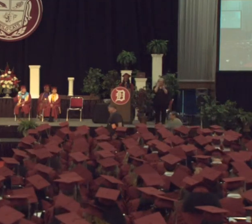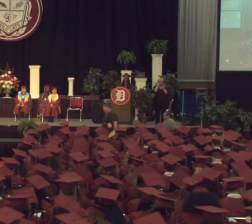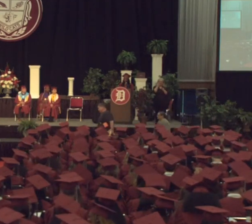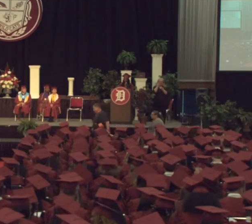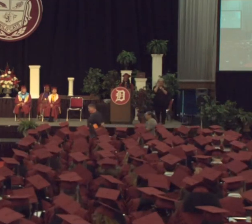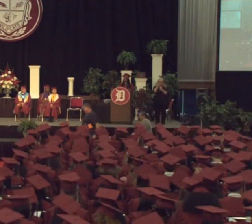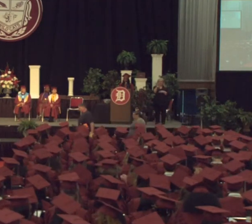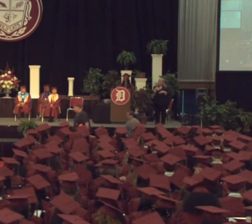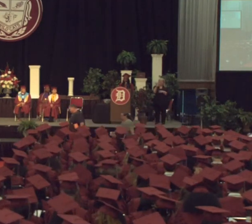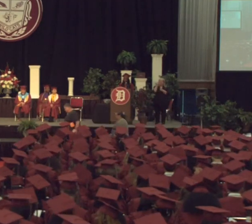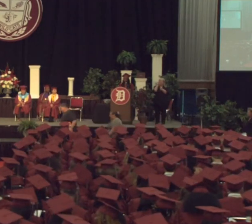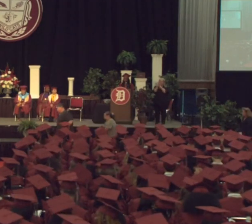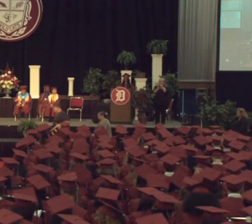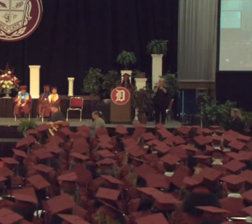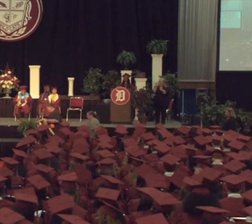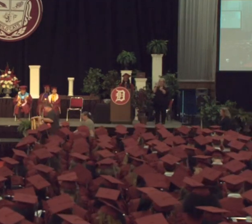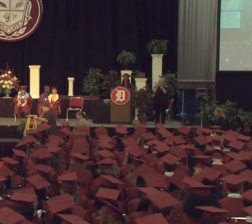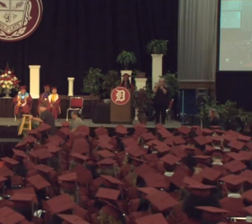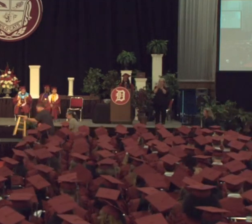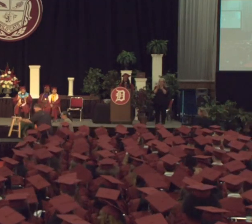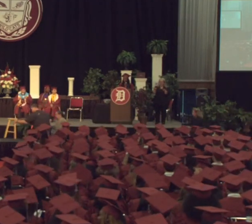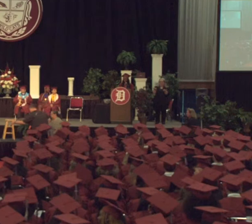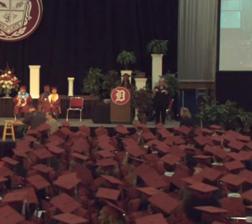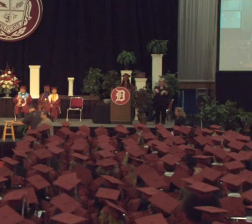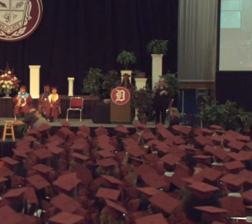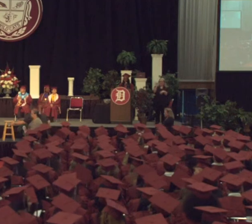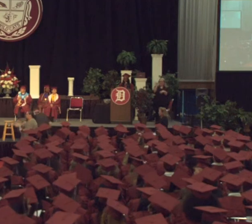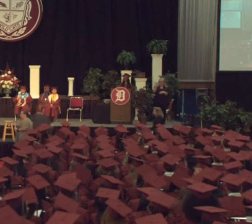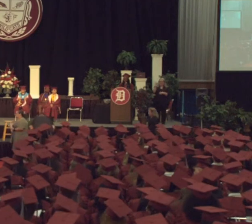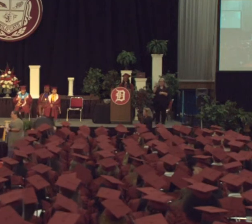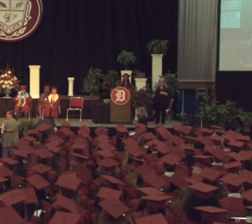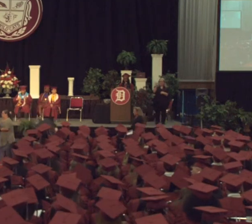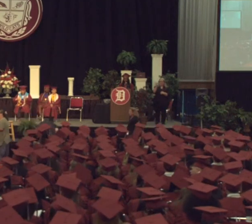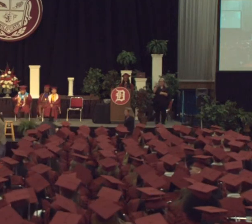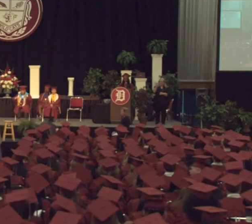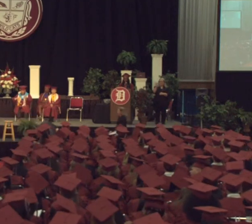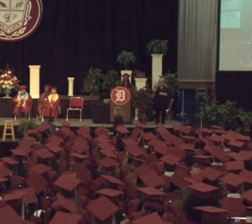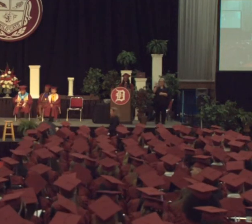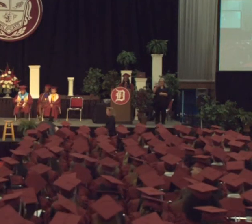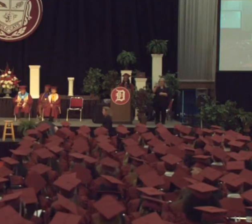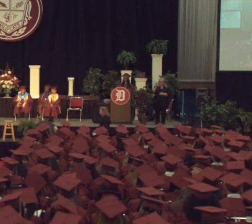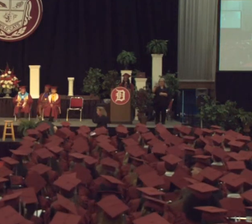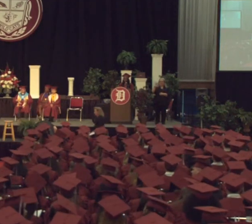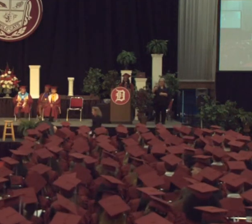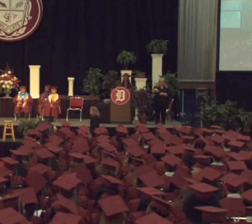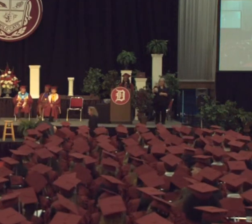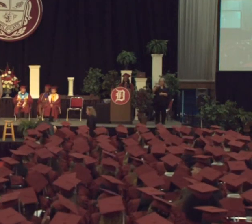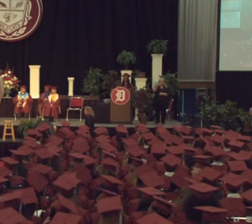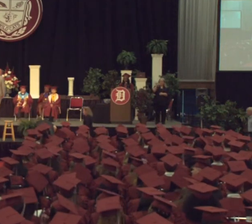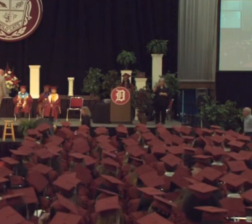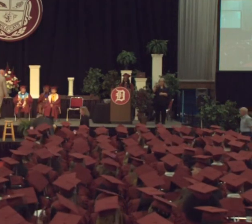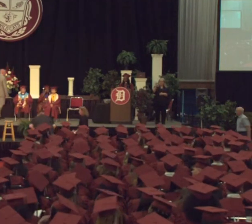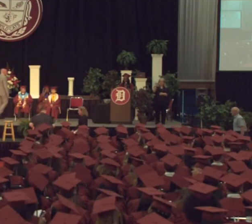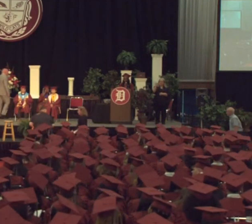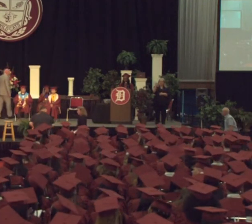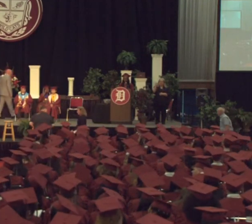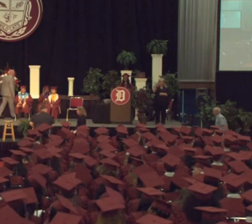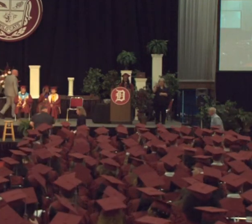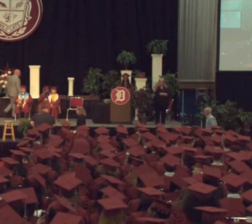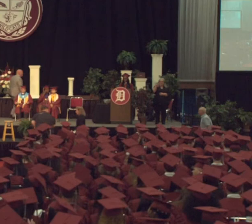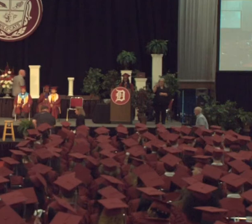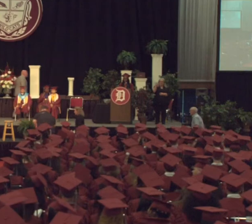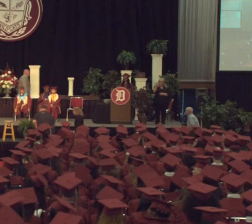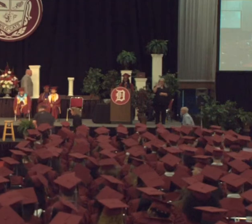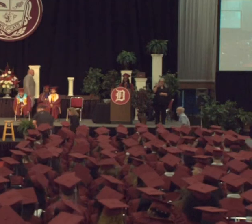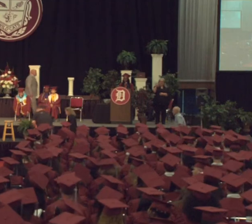the conferring of the diplomas. Dr. Ken Orling, Mr. Jason Madere, and Mr. Art Oakland will do